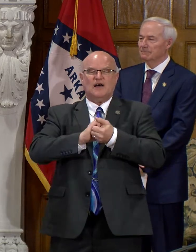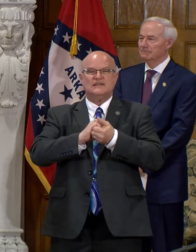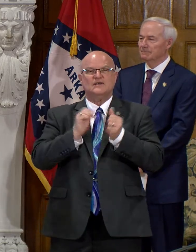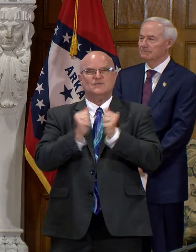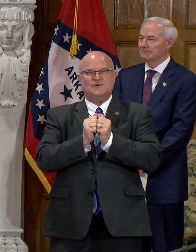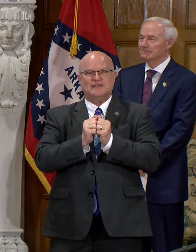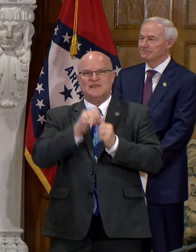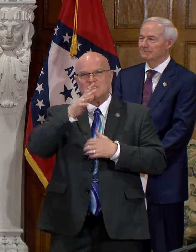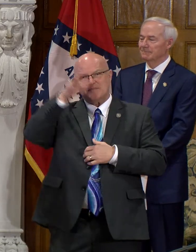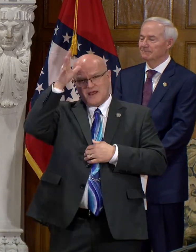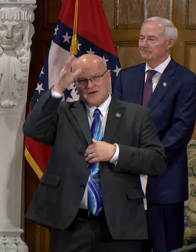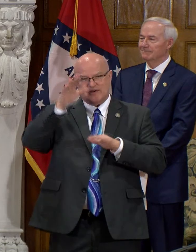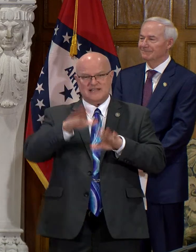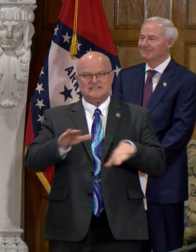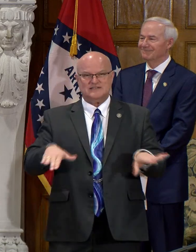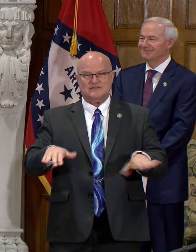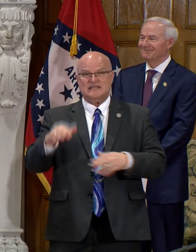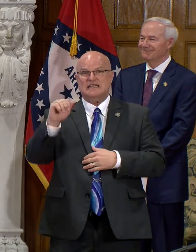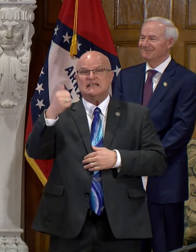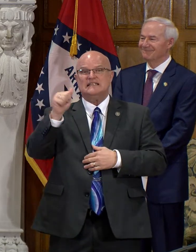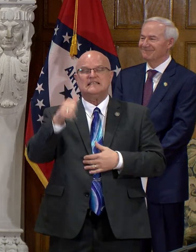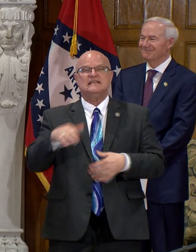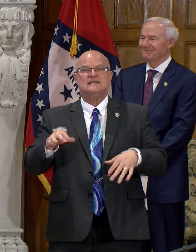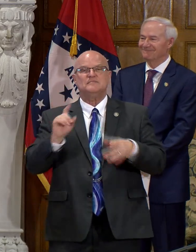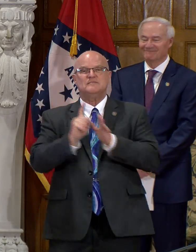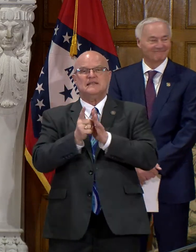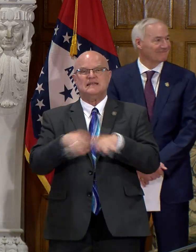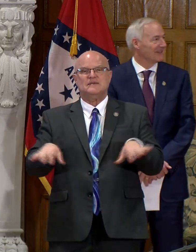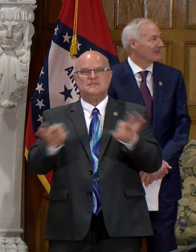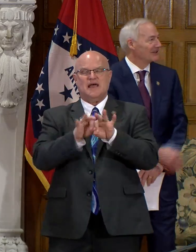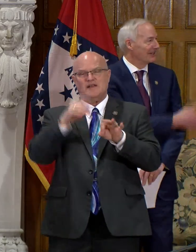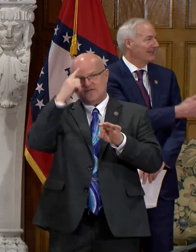really excited about it. 10 minutes matter to young children.